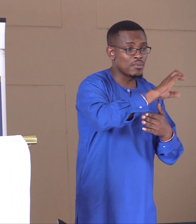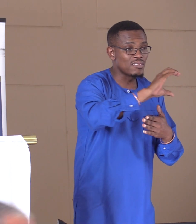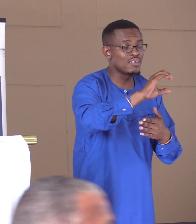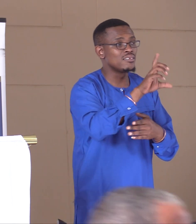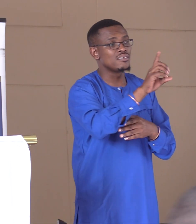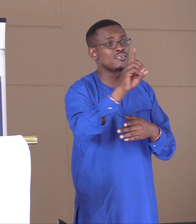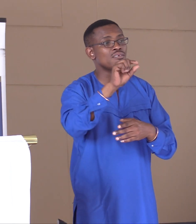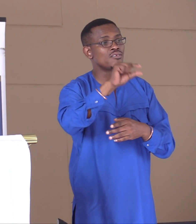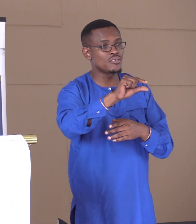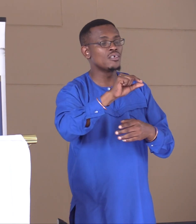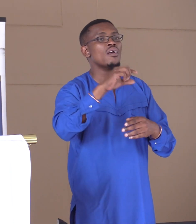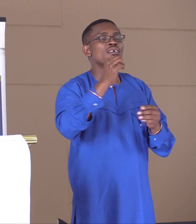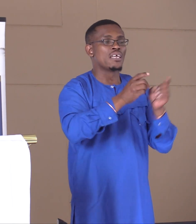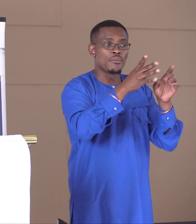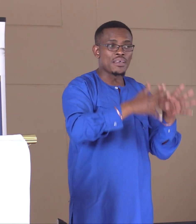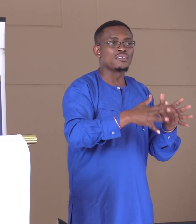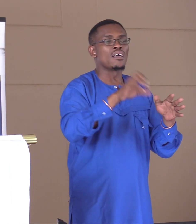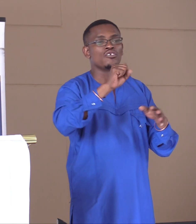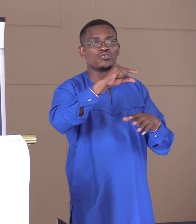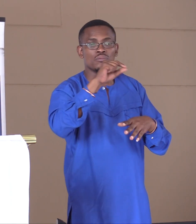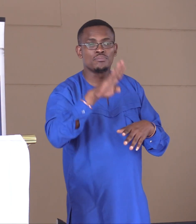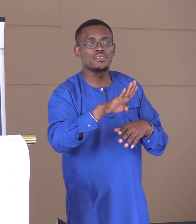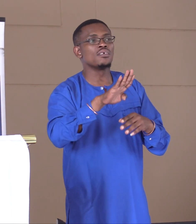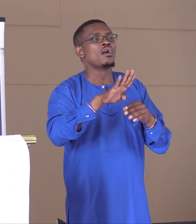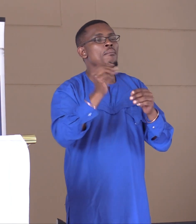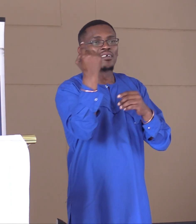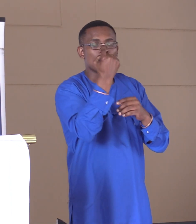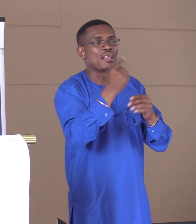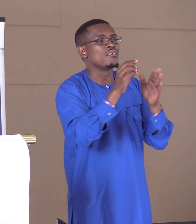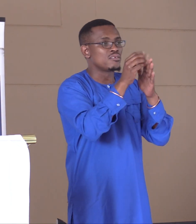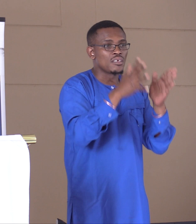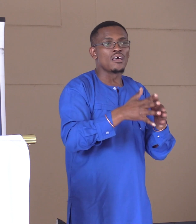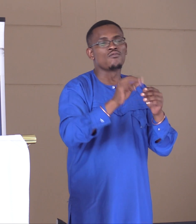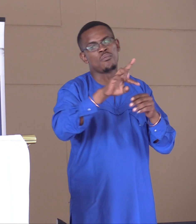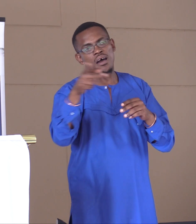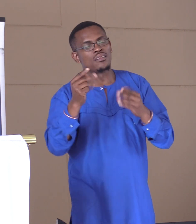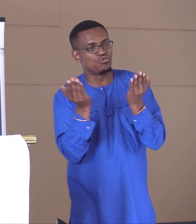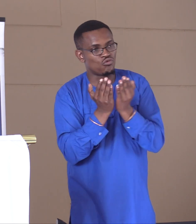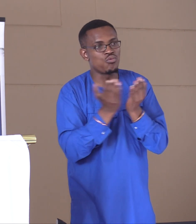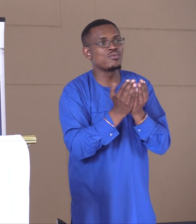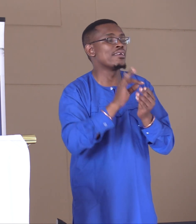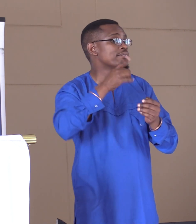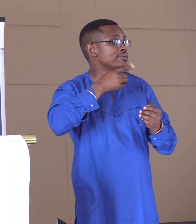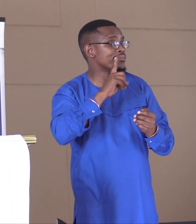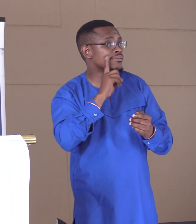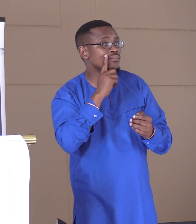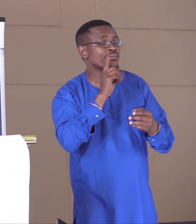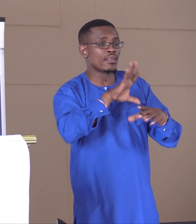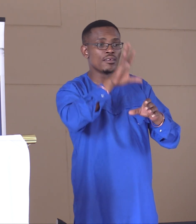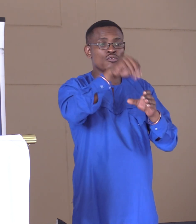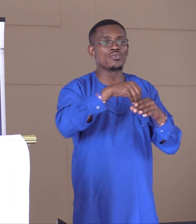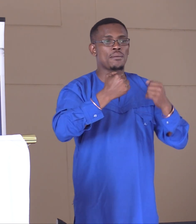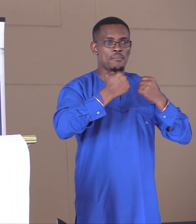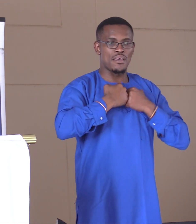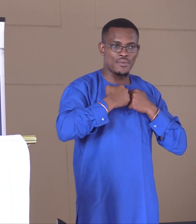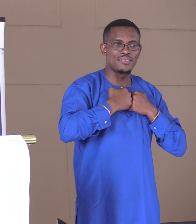DDGs, directors, SGB, principals, learner guests from other schools, and teachers, including